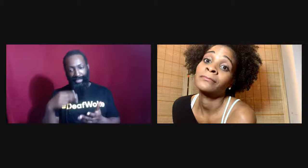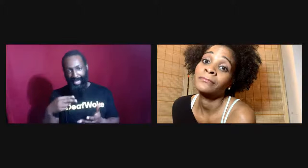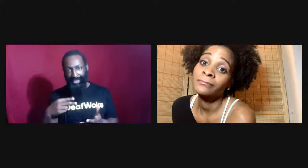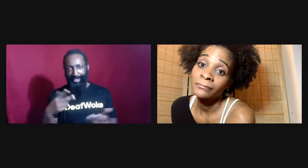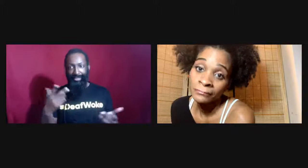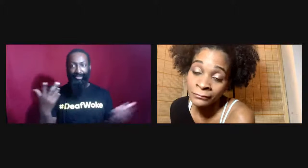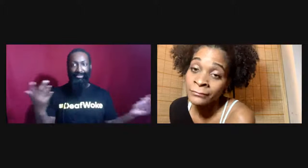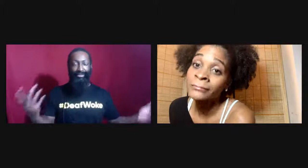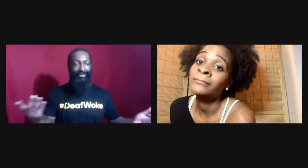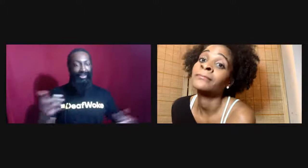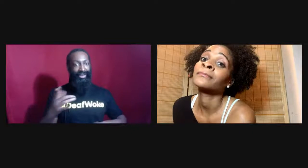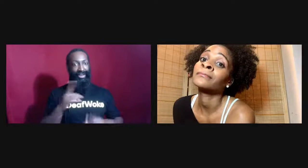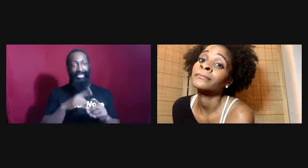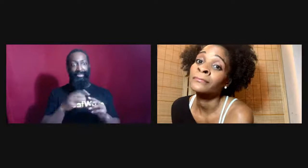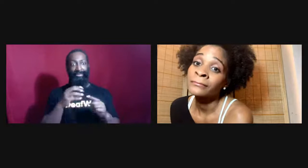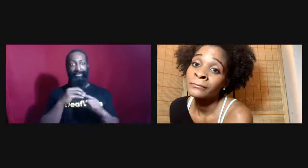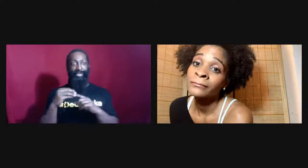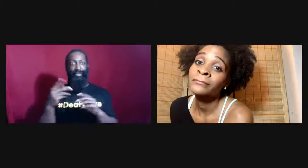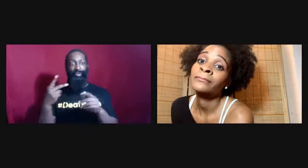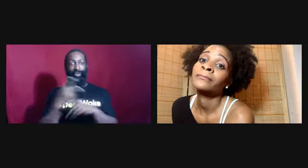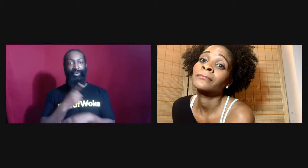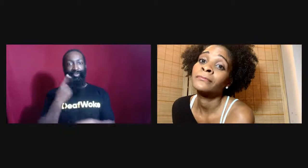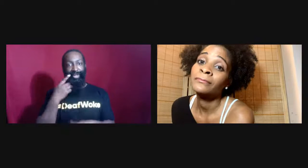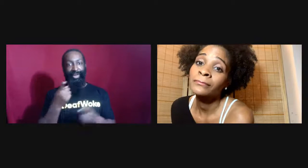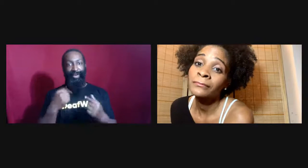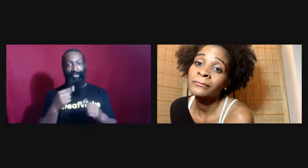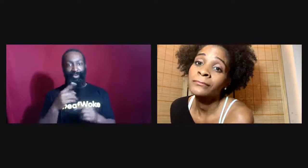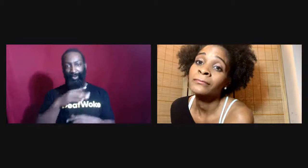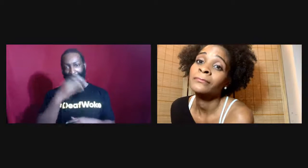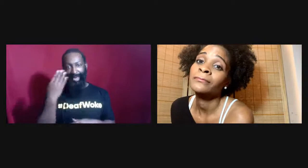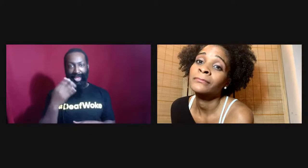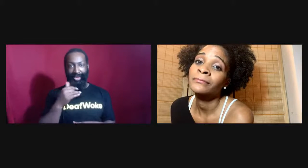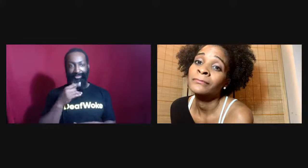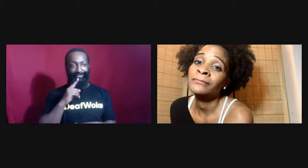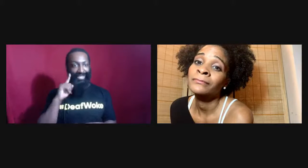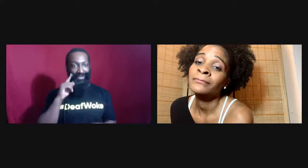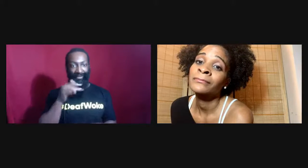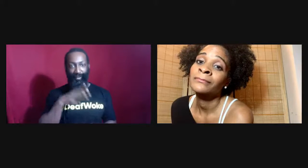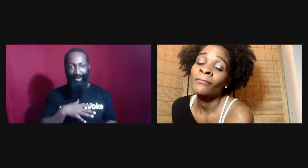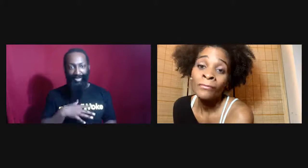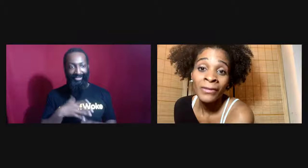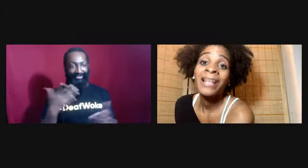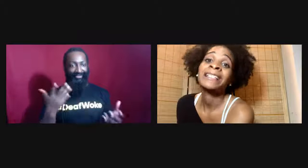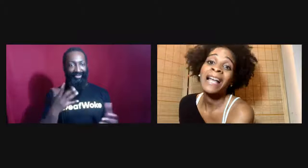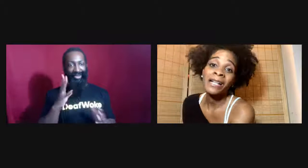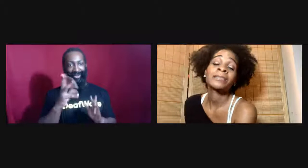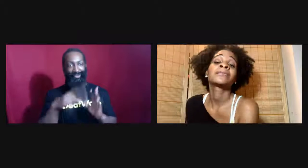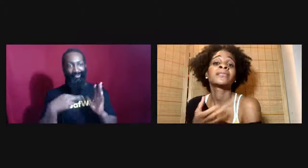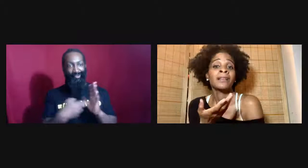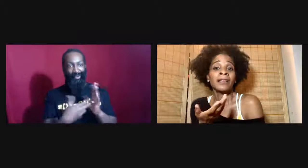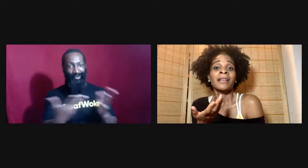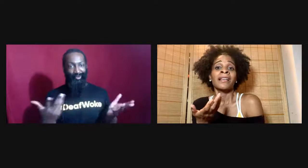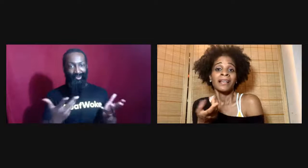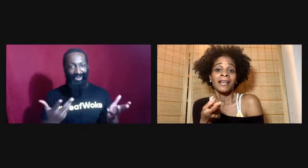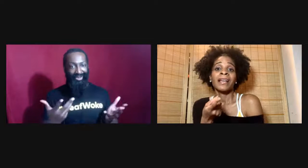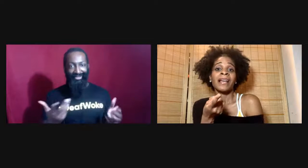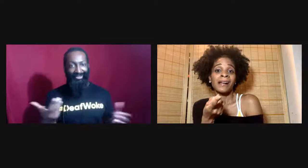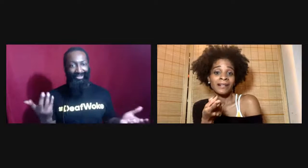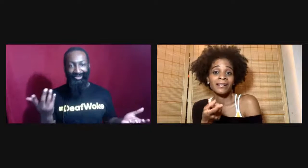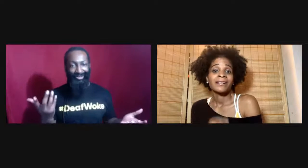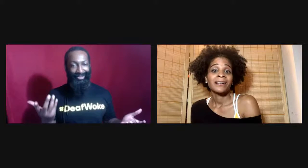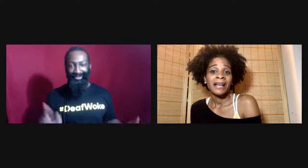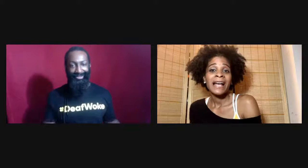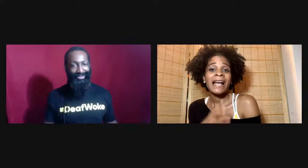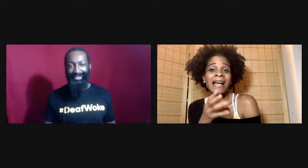deaf. Yeah, you know, being involved as a deaf person in dancing in films, and then